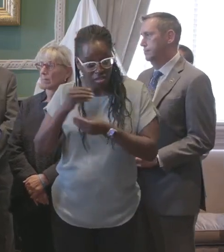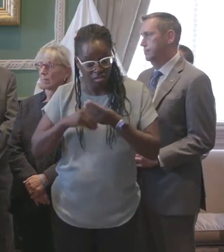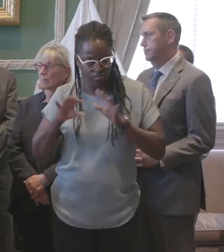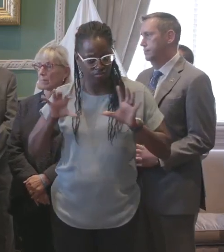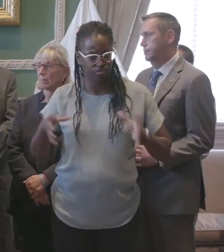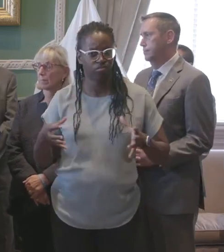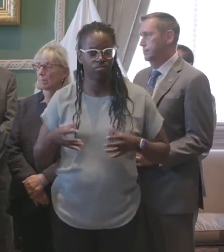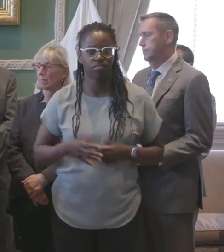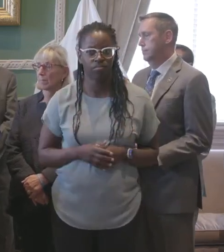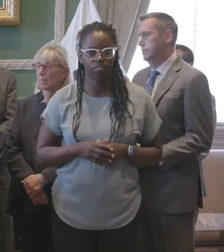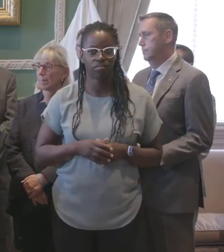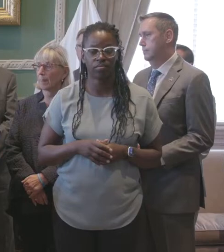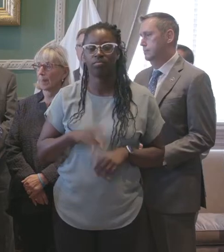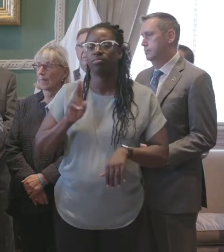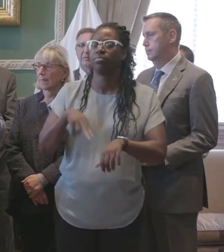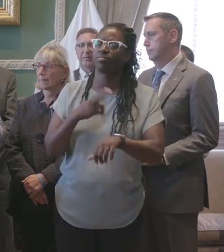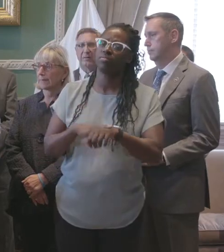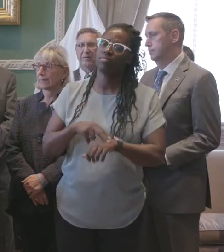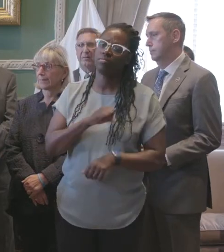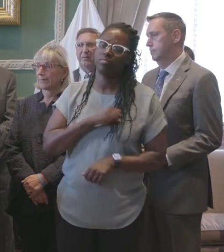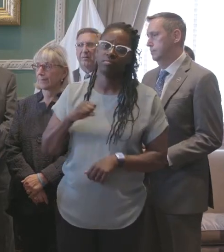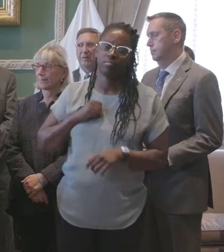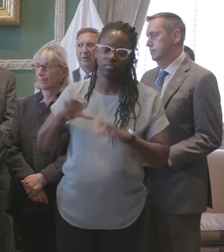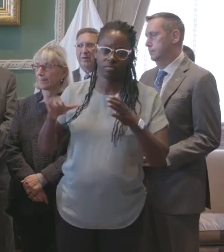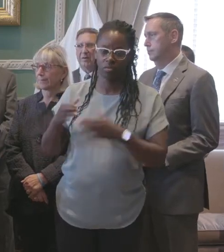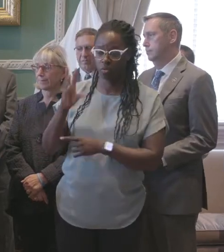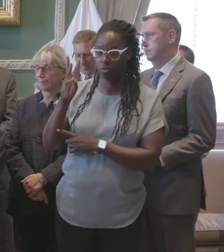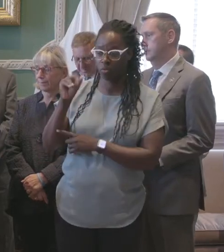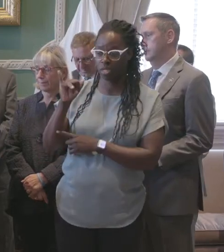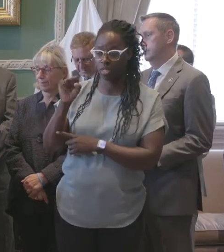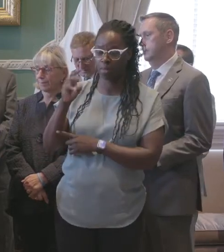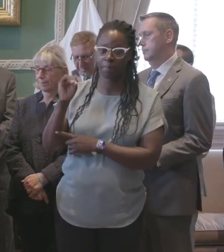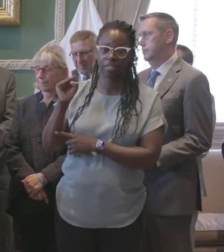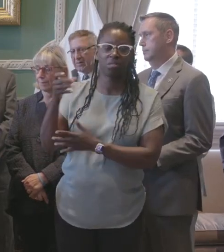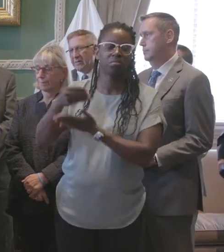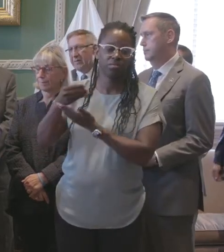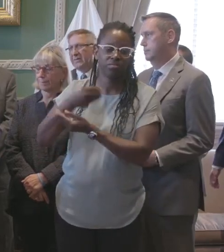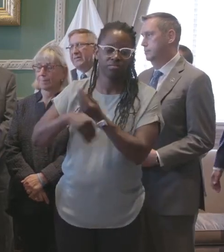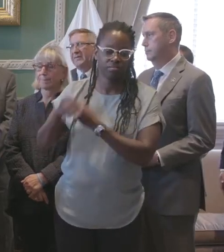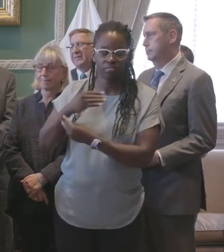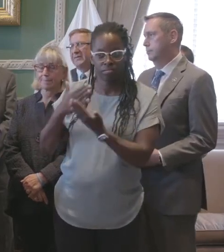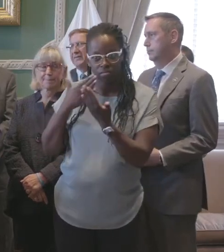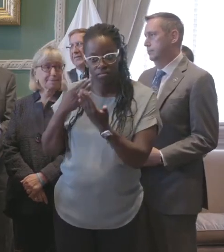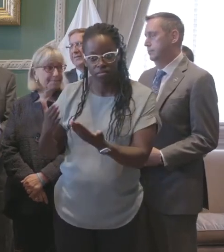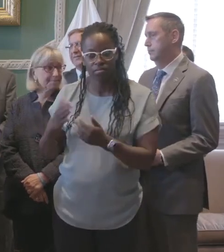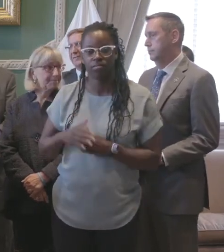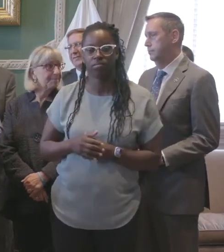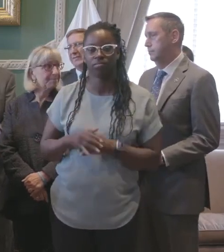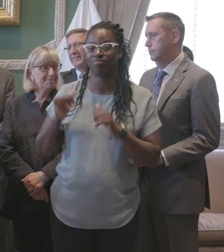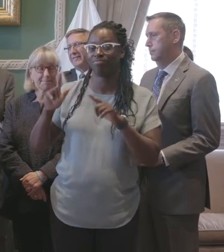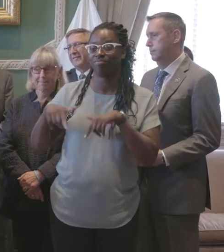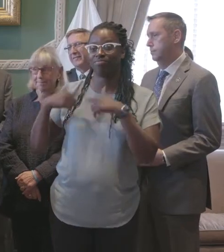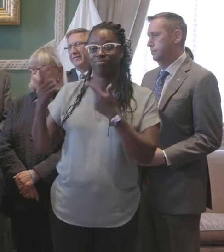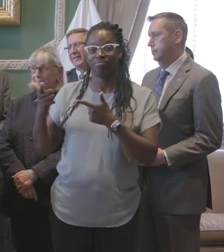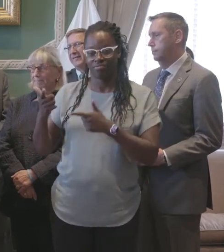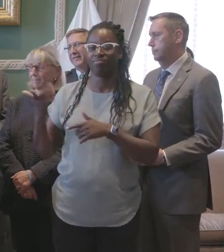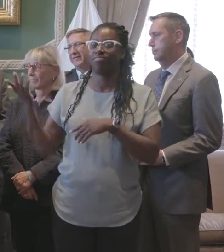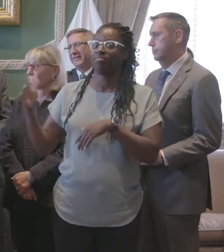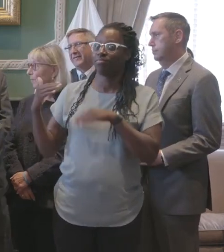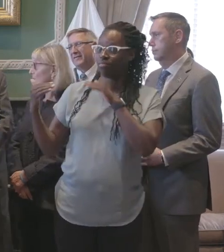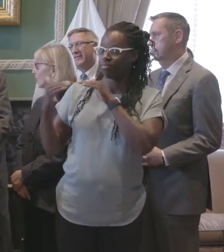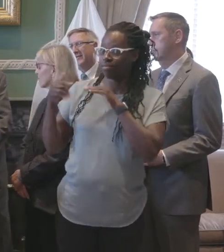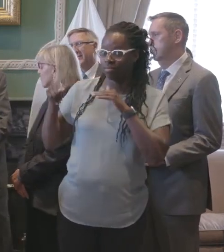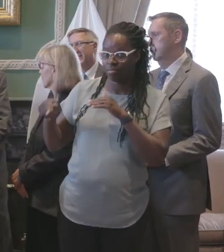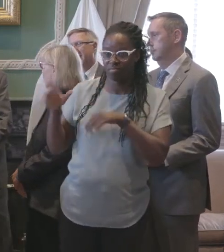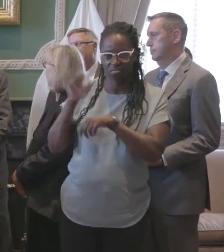Ways and Means staff for all the work that they did. And I have the opportunity here to introduce my partner, someone I've worked extensively with over the last